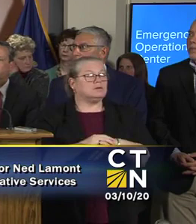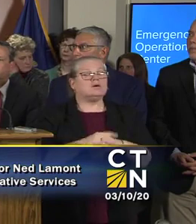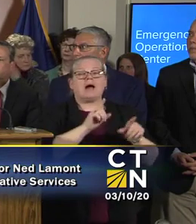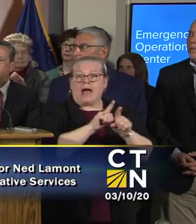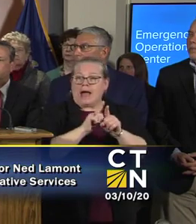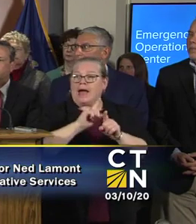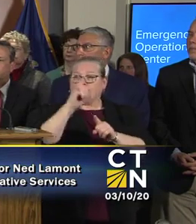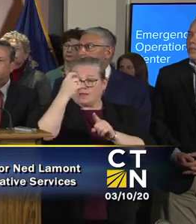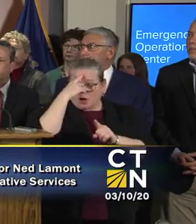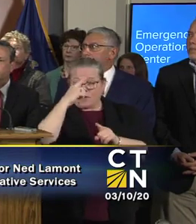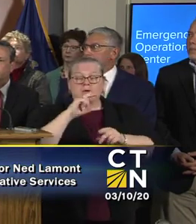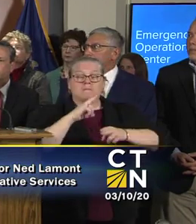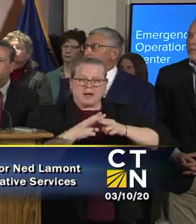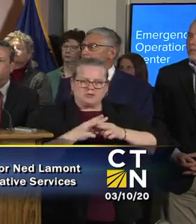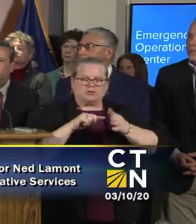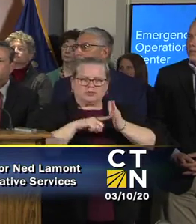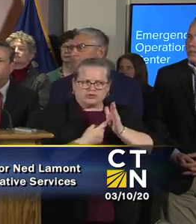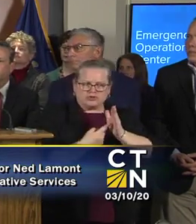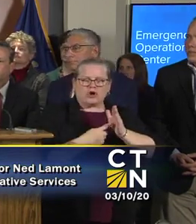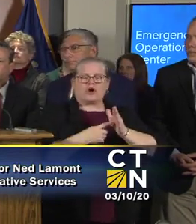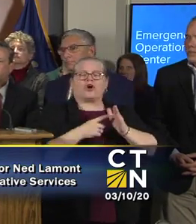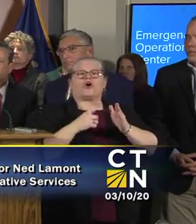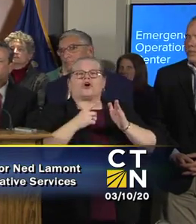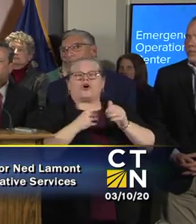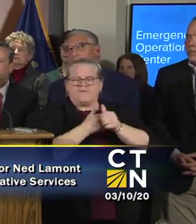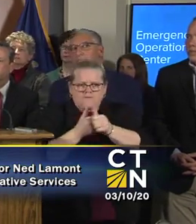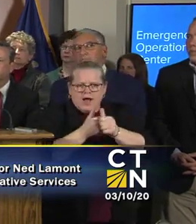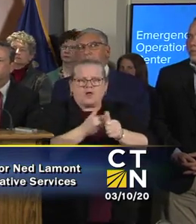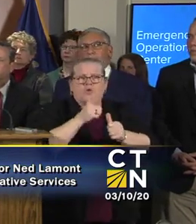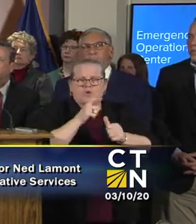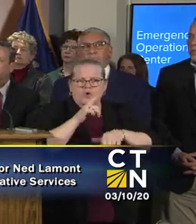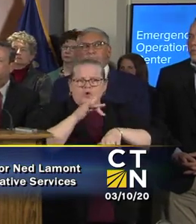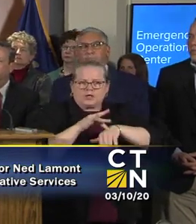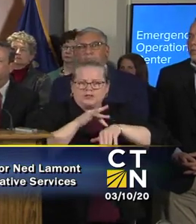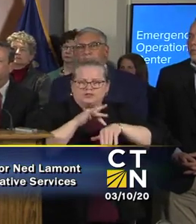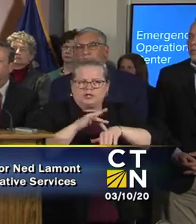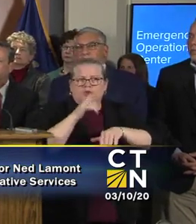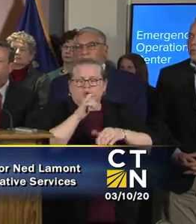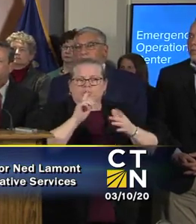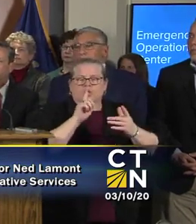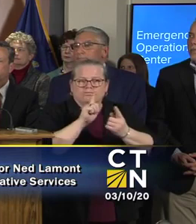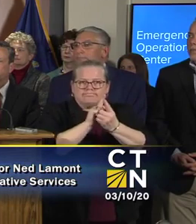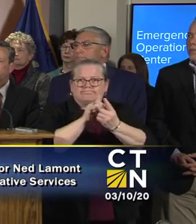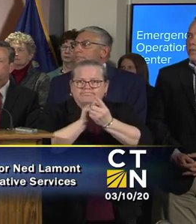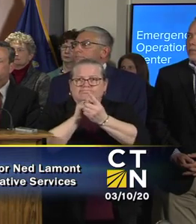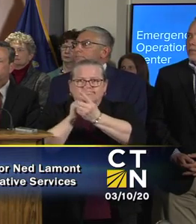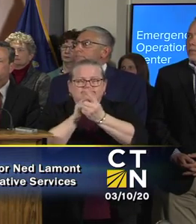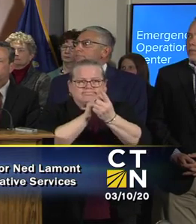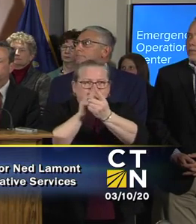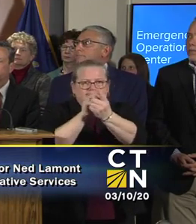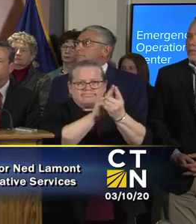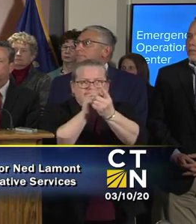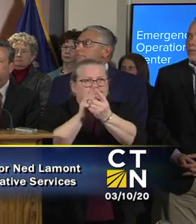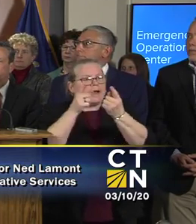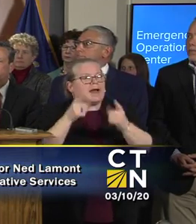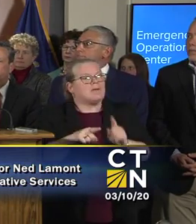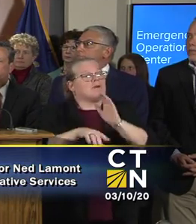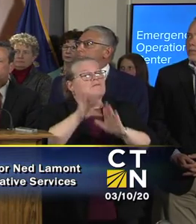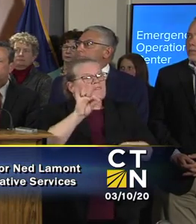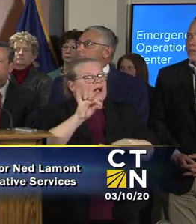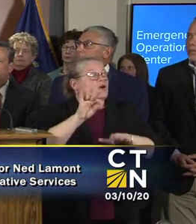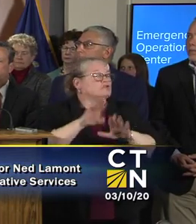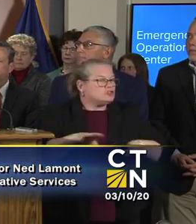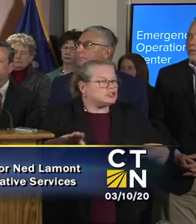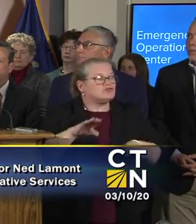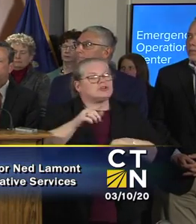begin contact tracing, and as a result of that, that led to children and grandchildren, as the Governor alluded to, where none of whom are symptomatic at